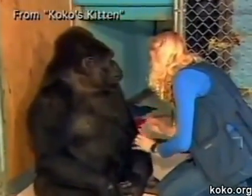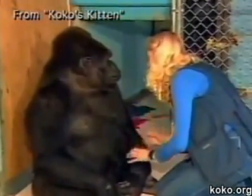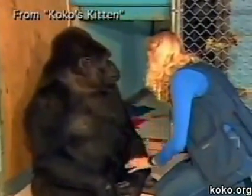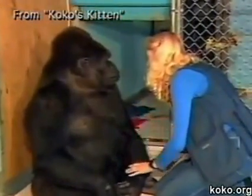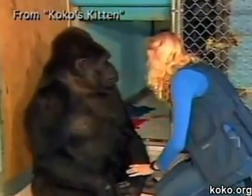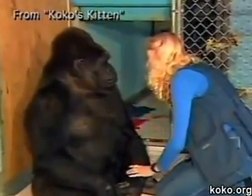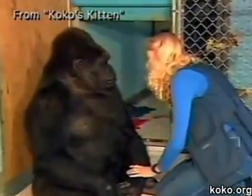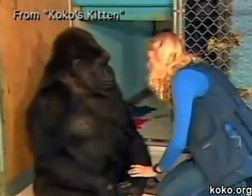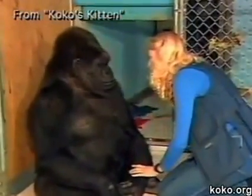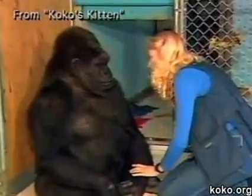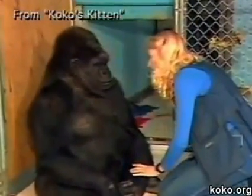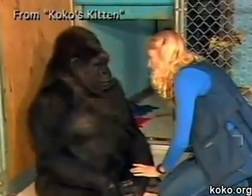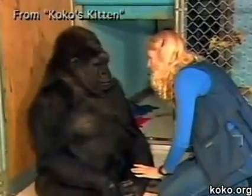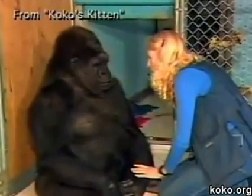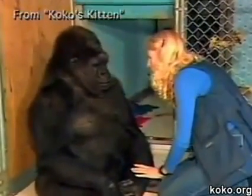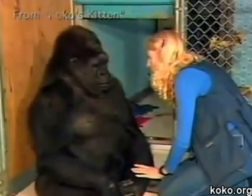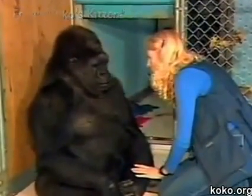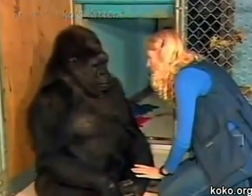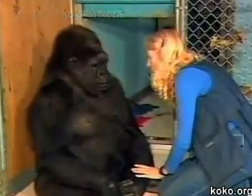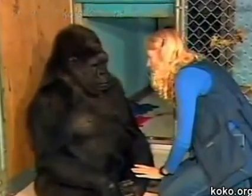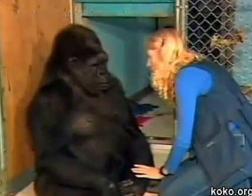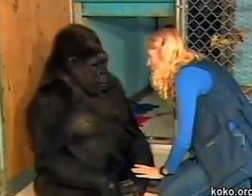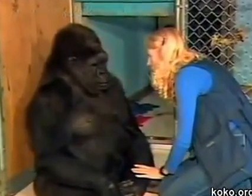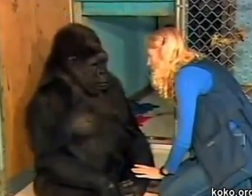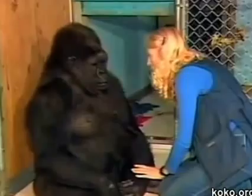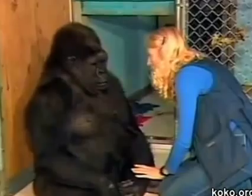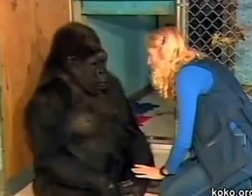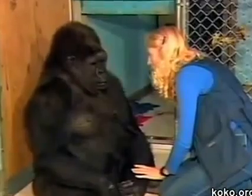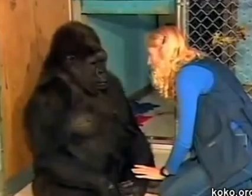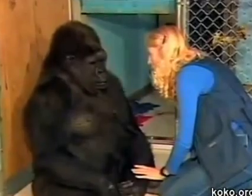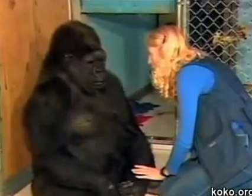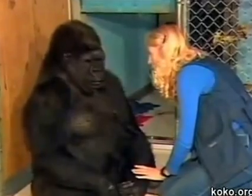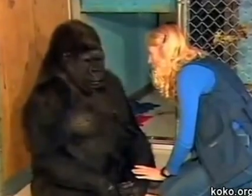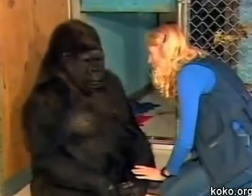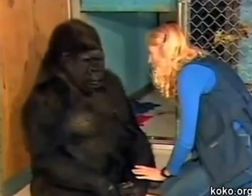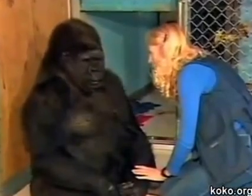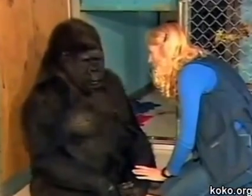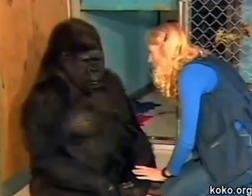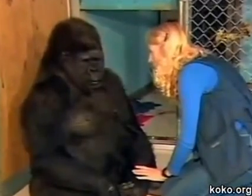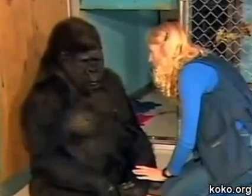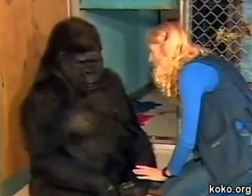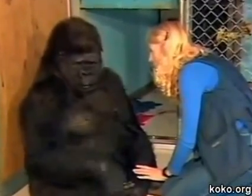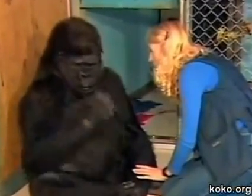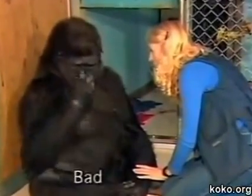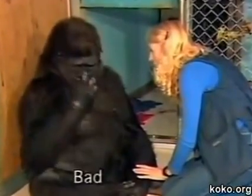something's happened to your kitty and he won't be here anymore. You know, the cat has died.